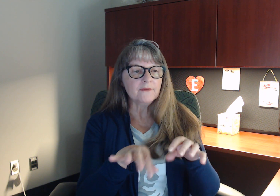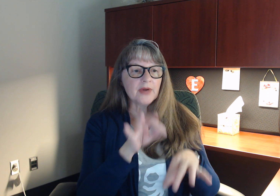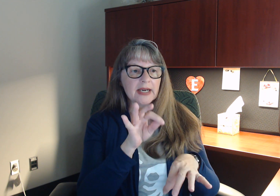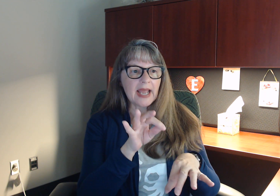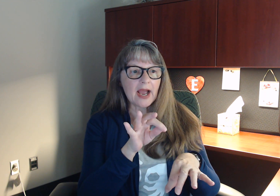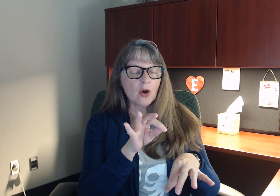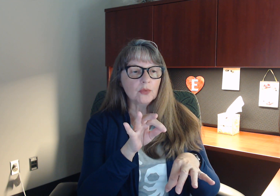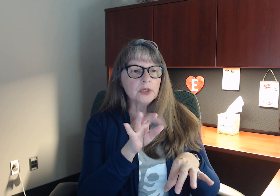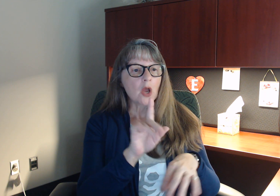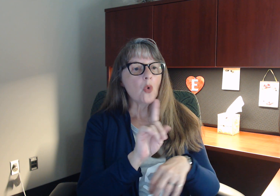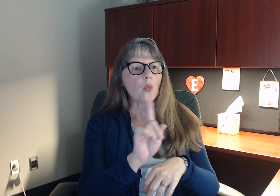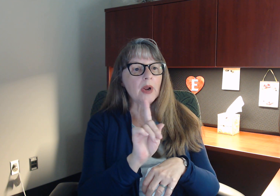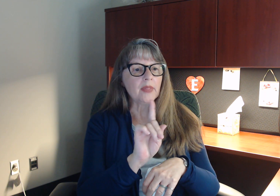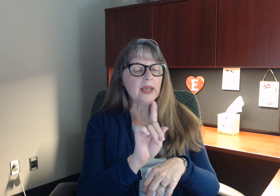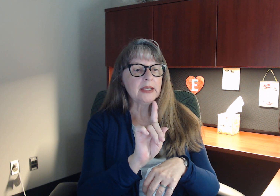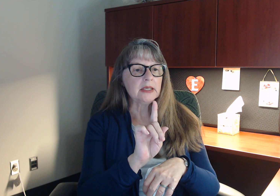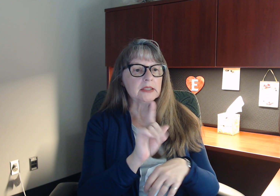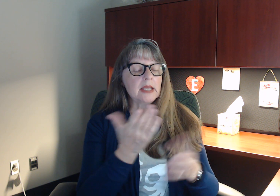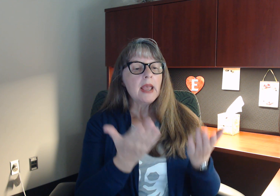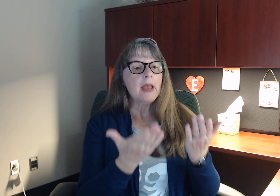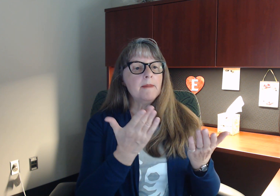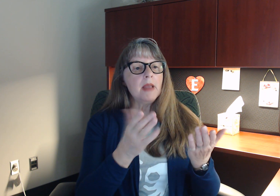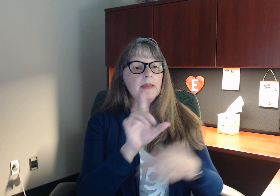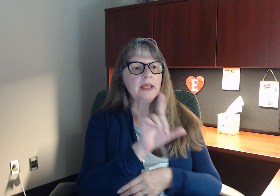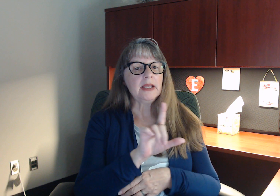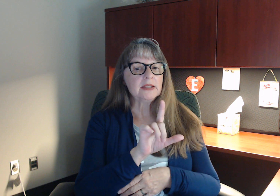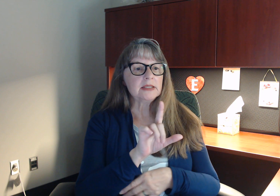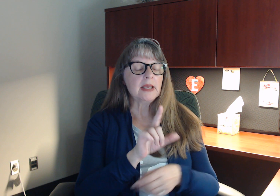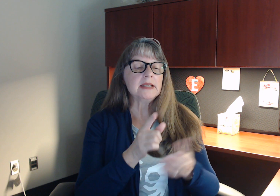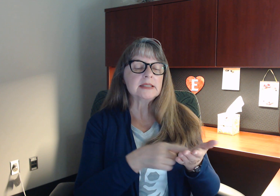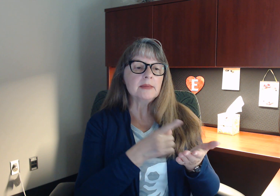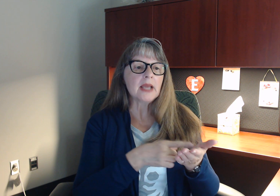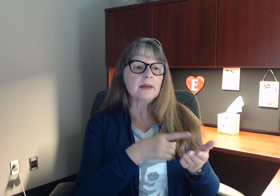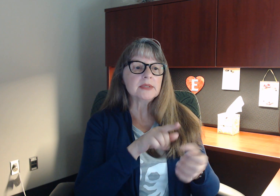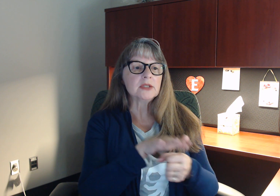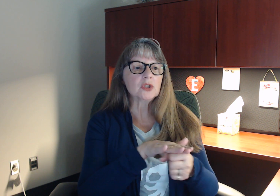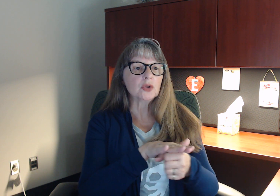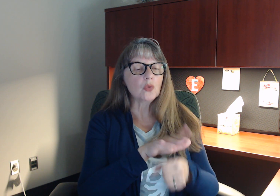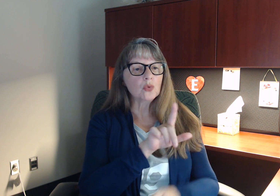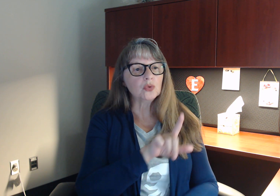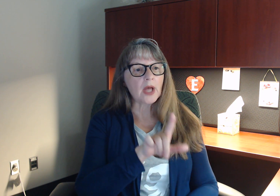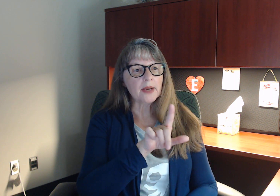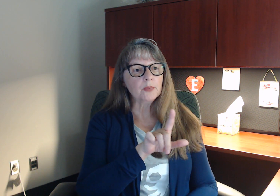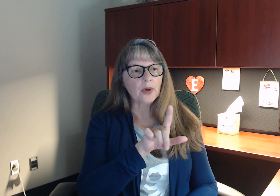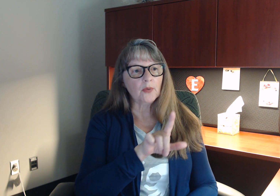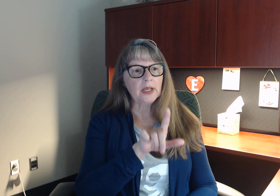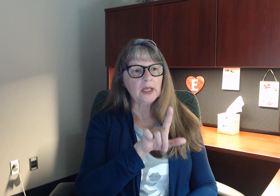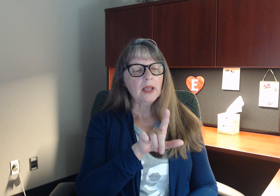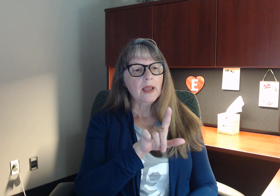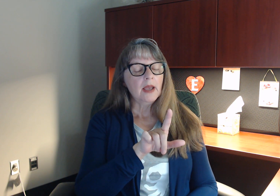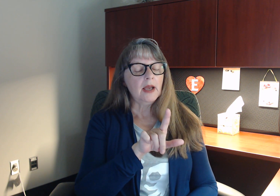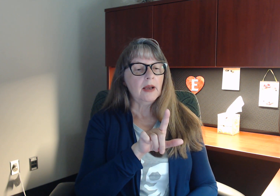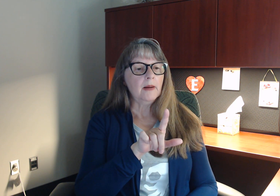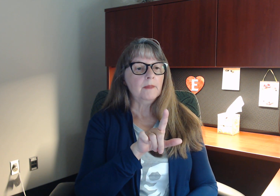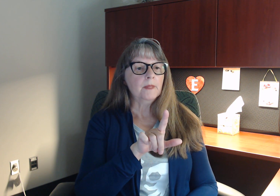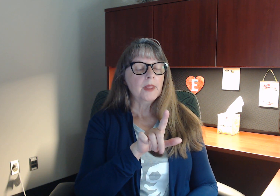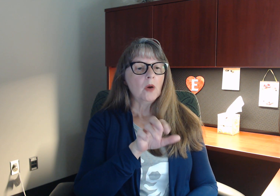find out where that is. It may be, sometimes it's the local library,